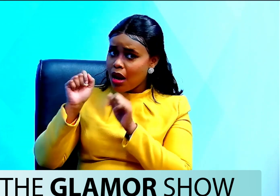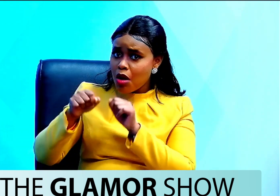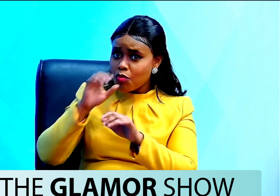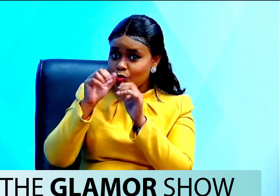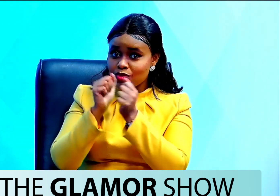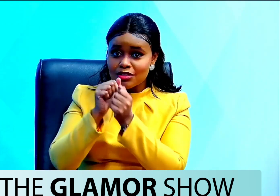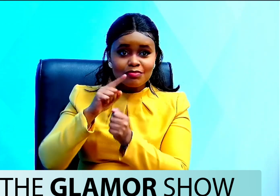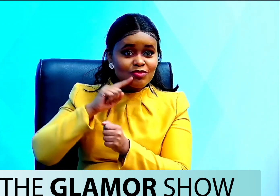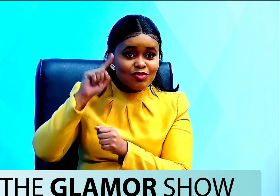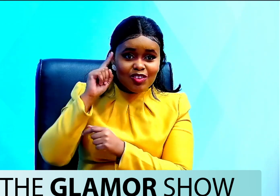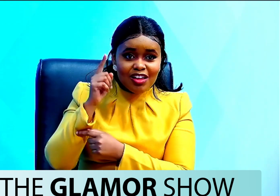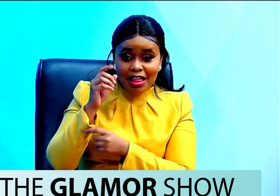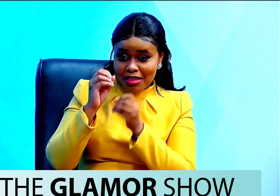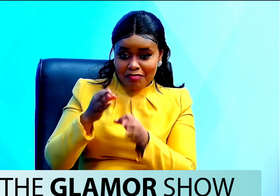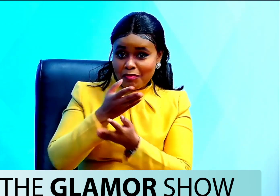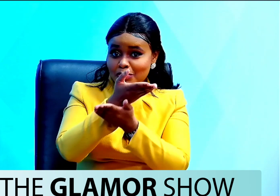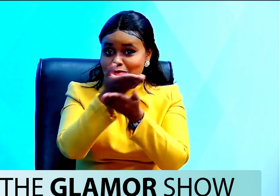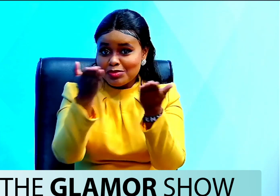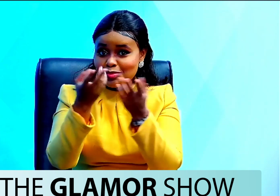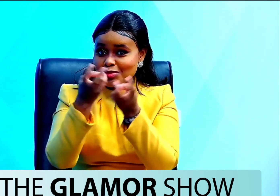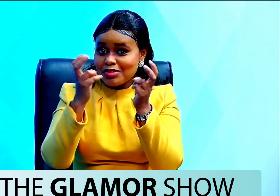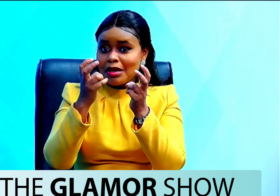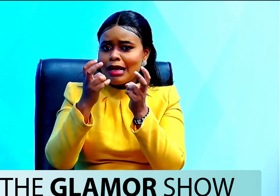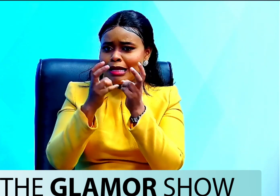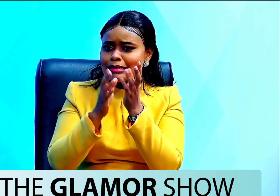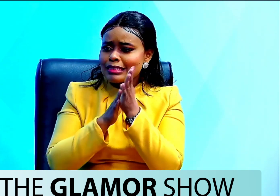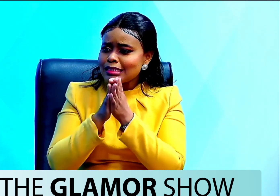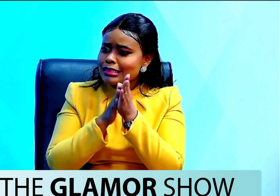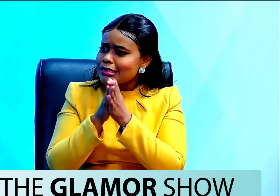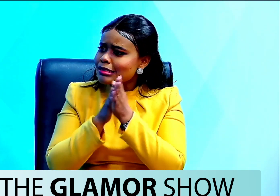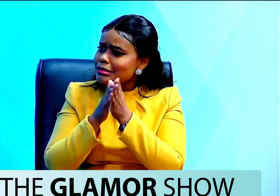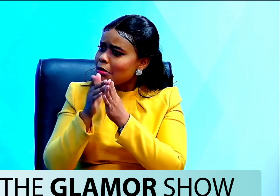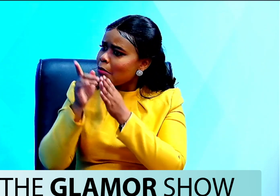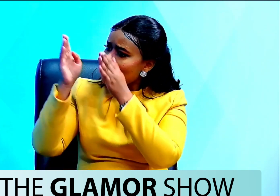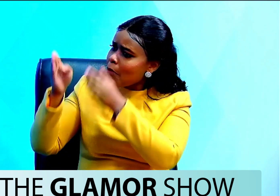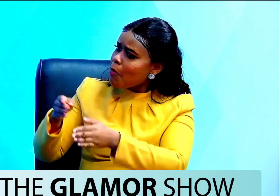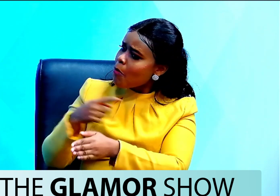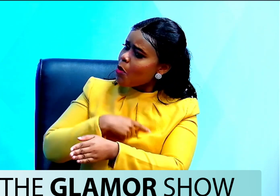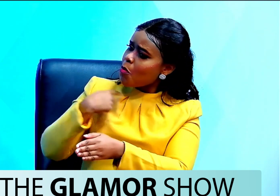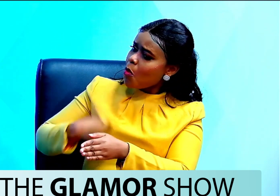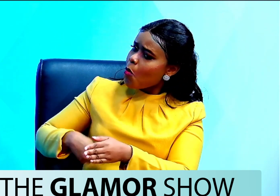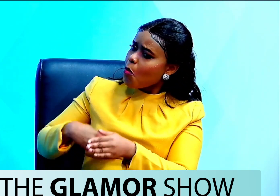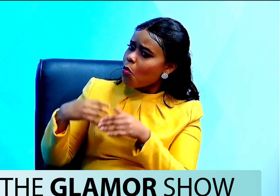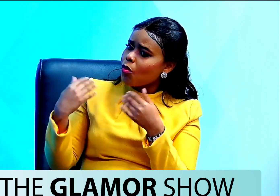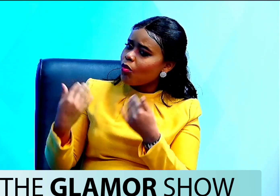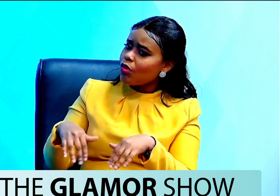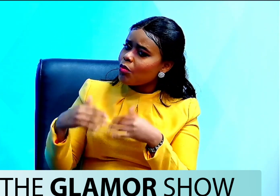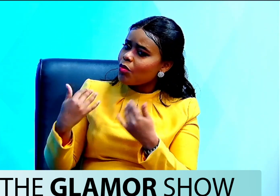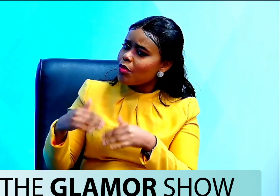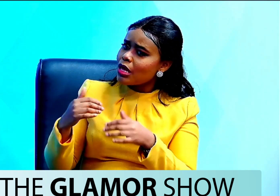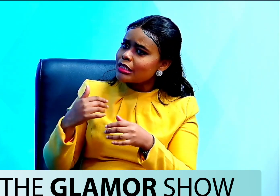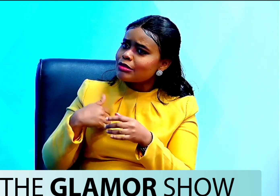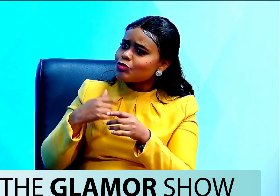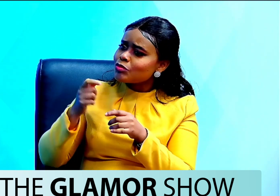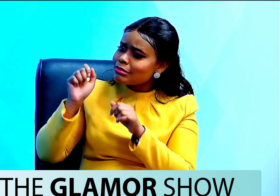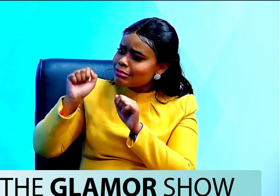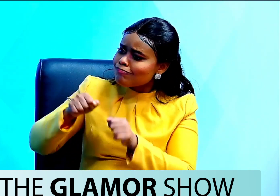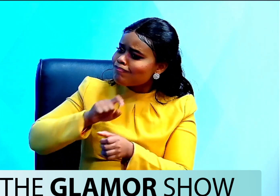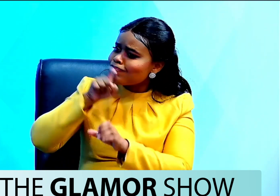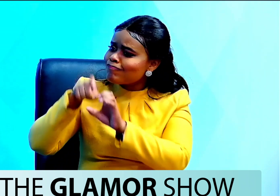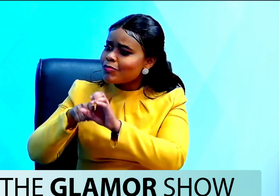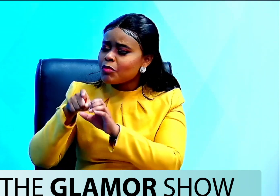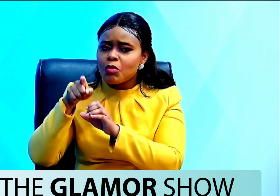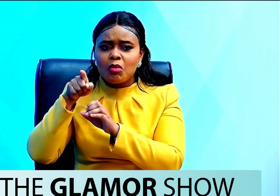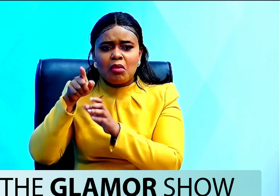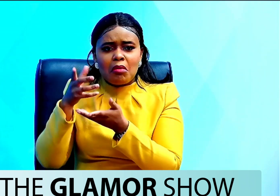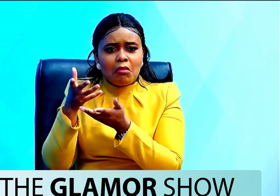Oh, I really want even to give you a challenge today because you are